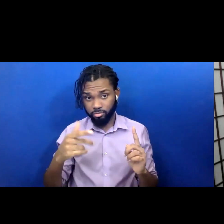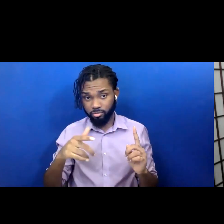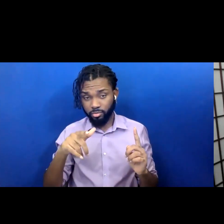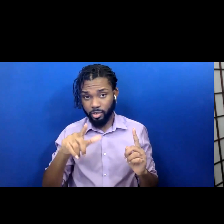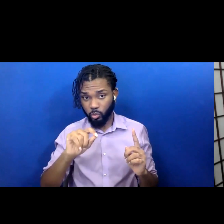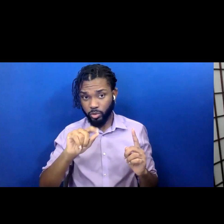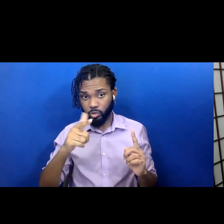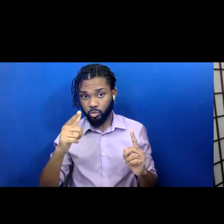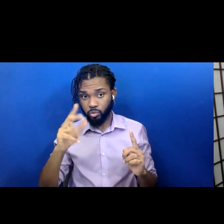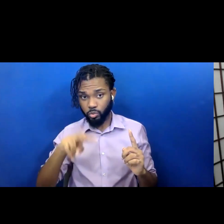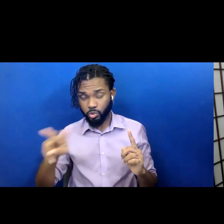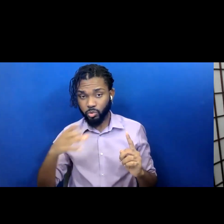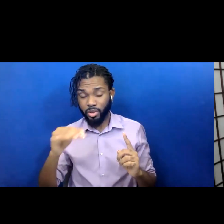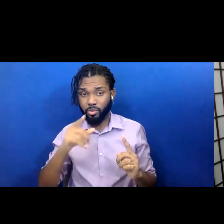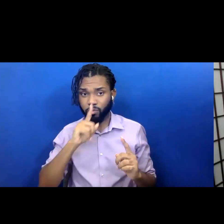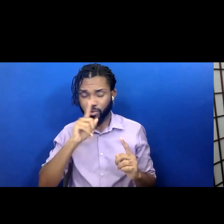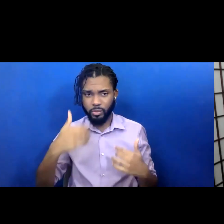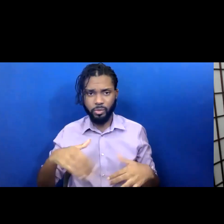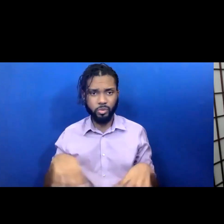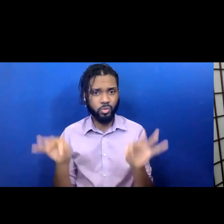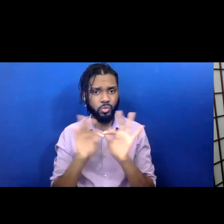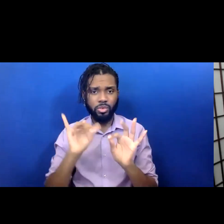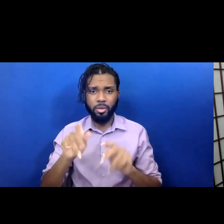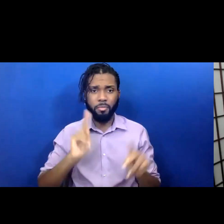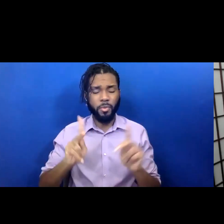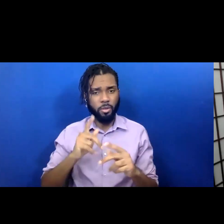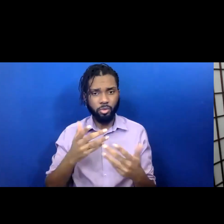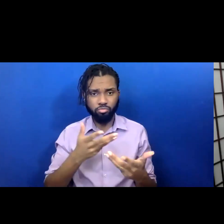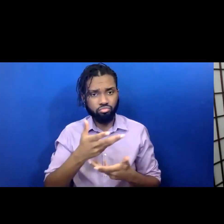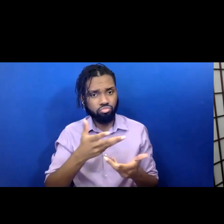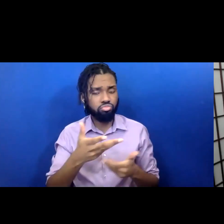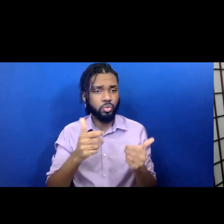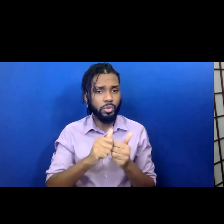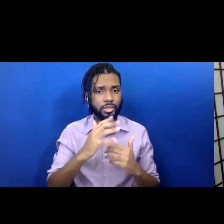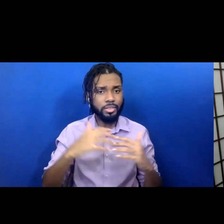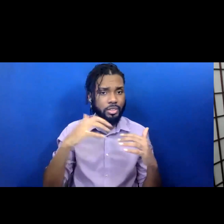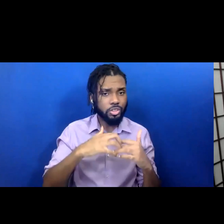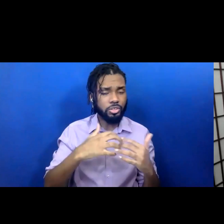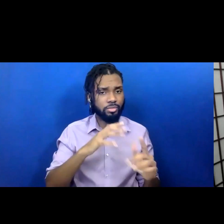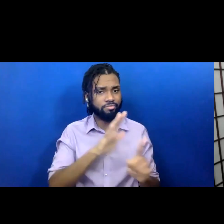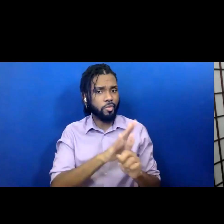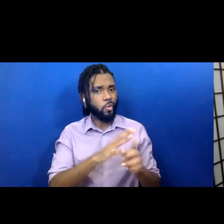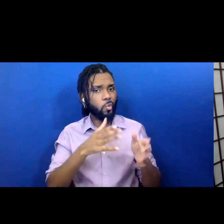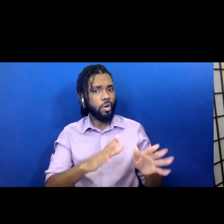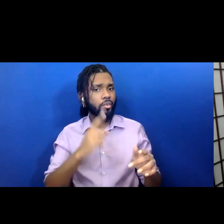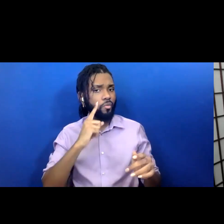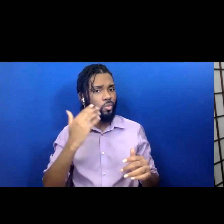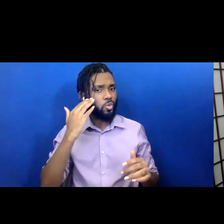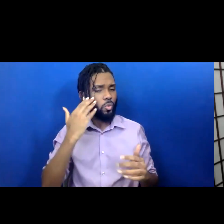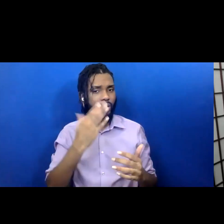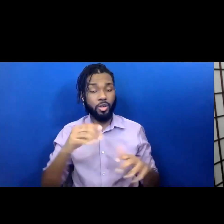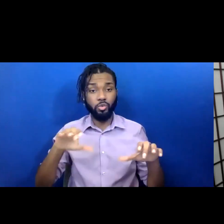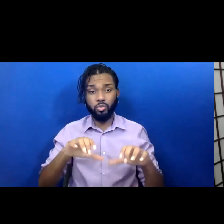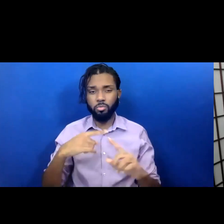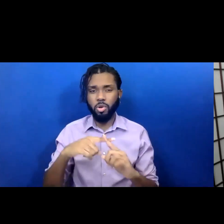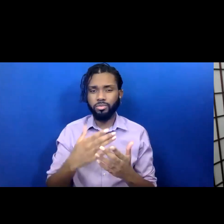is crucial, crucial, crucial that people engage with Indigenous needs and ways of knowing in order to do positive things with that